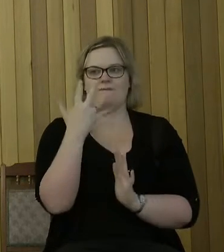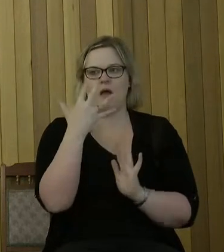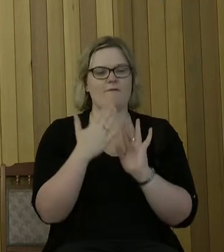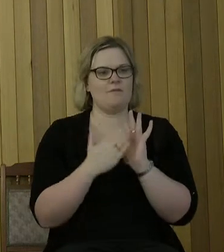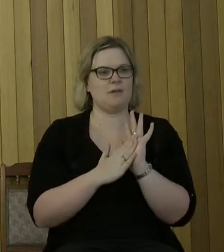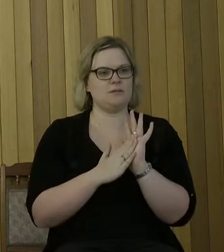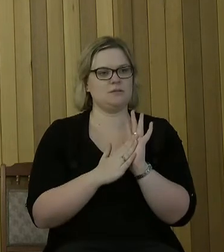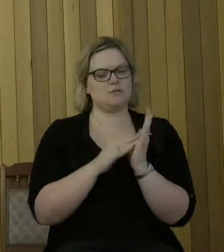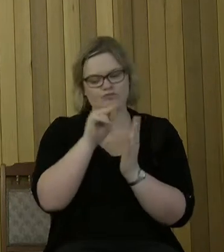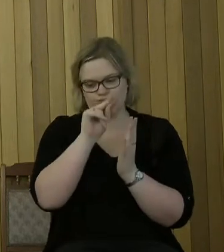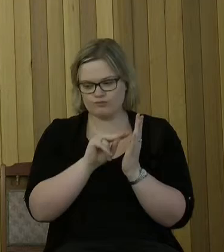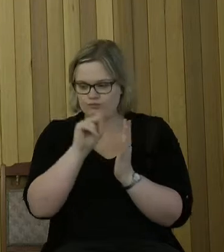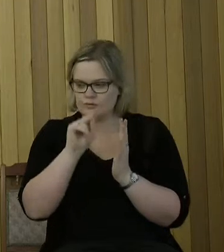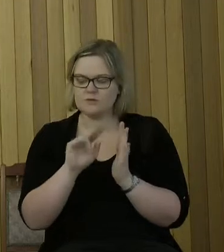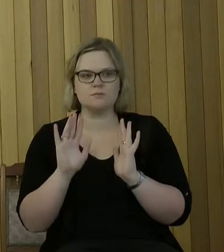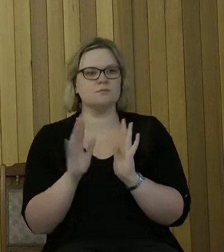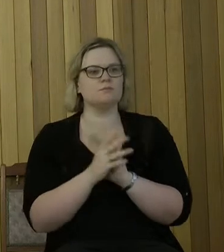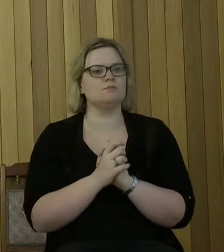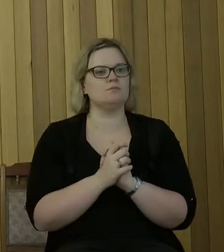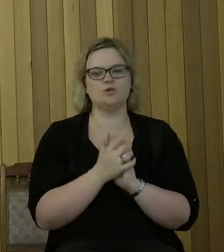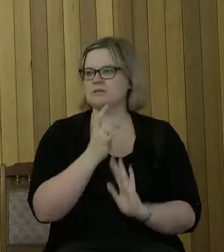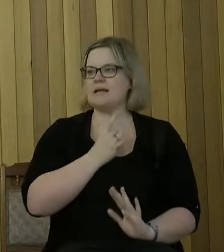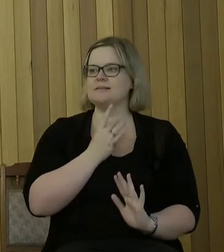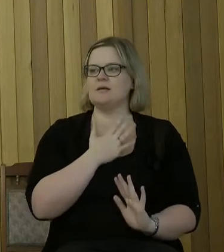in the Word of God. Ourselves.